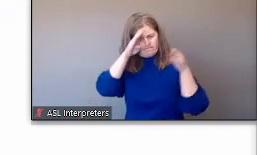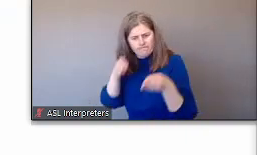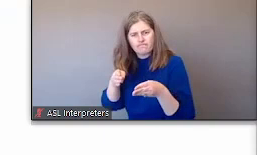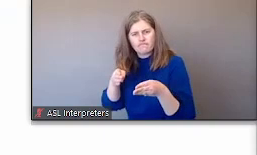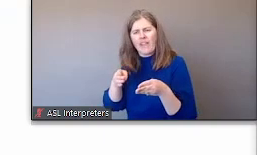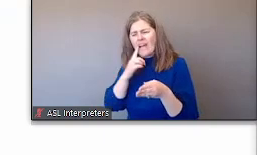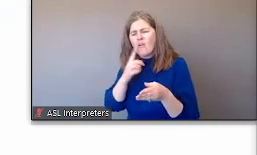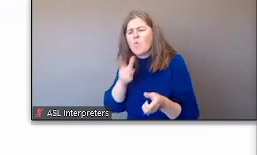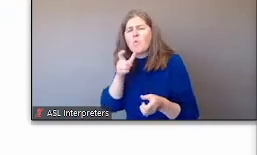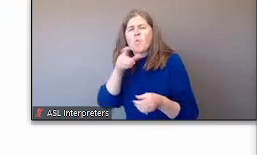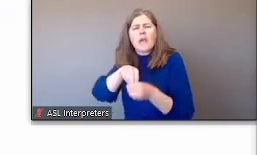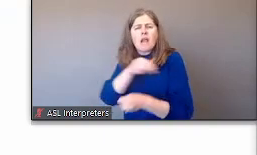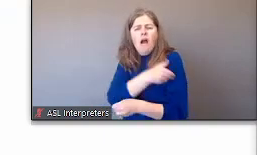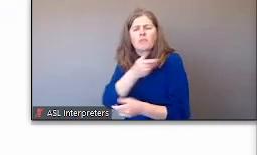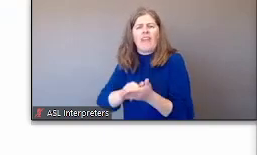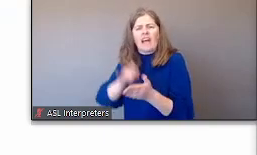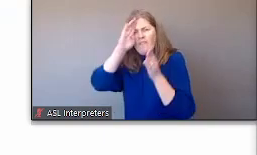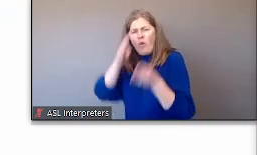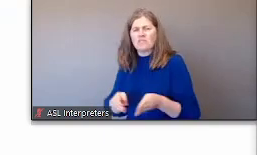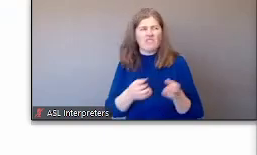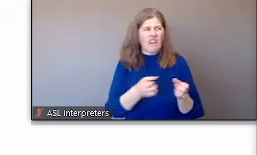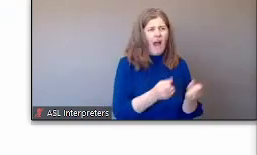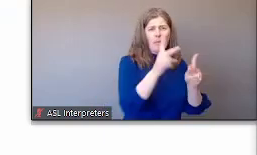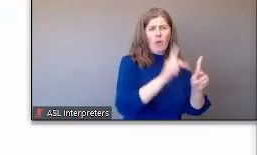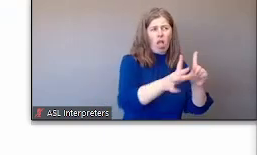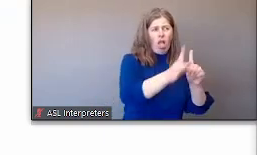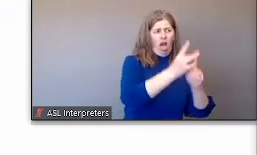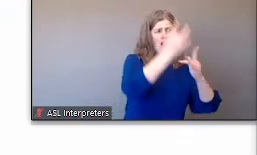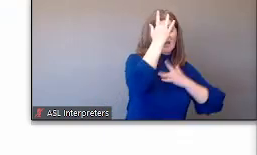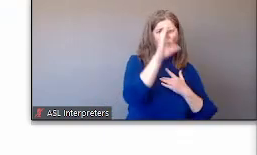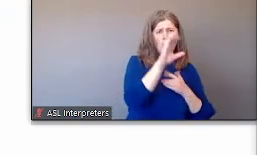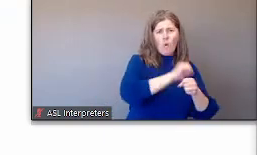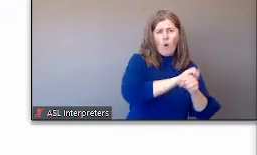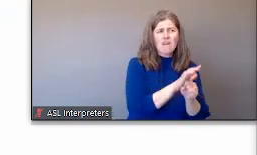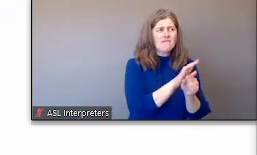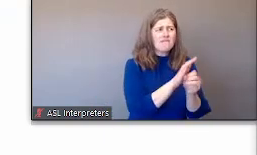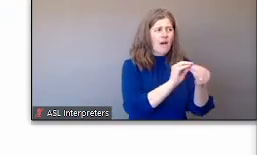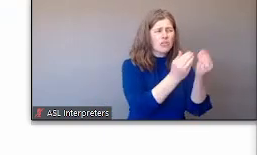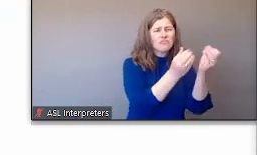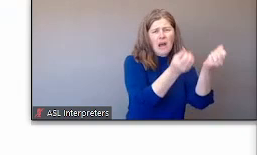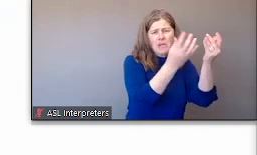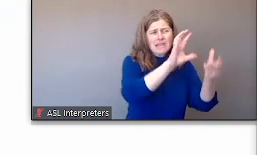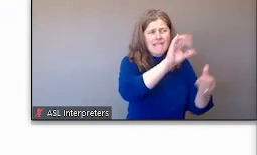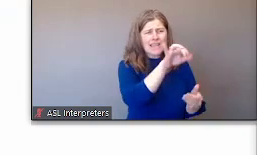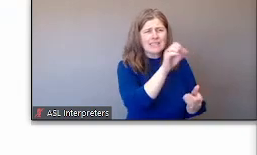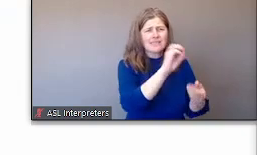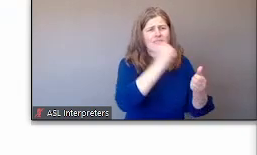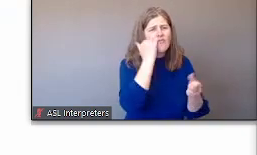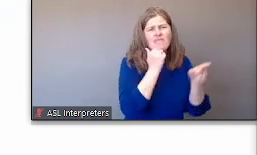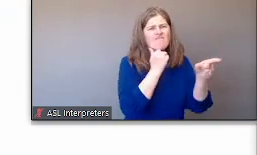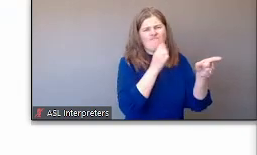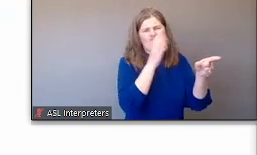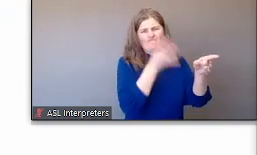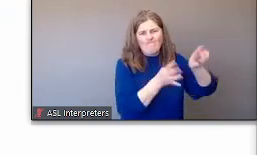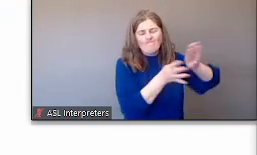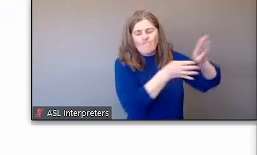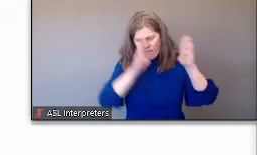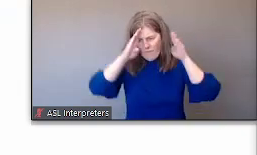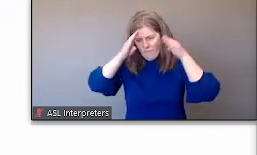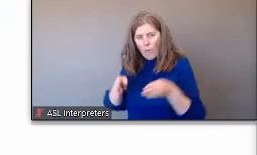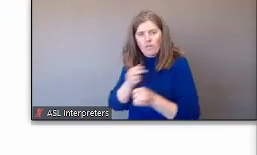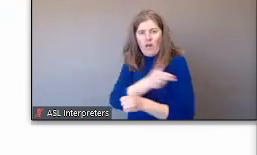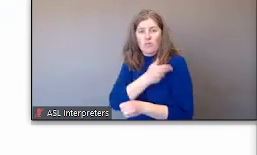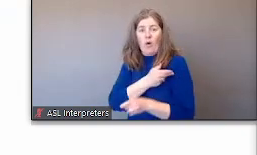our focus and where we should be really watching our resources. And so this is the